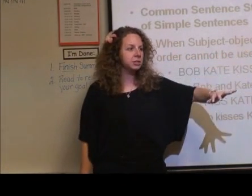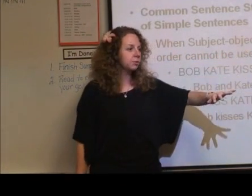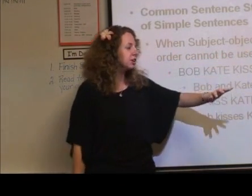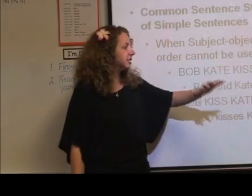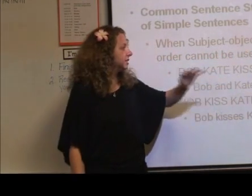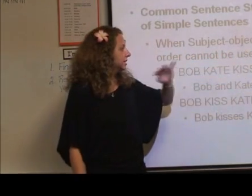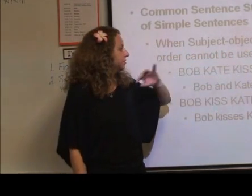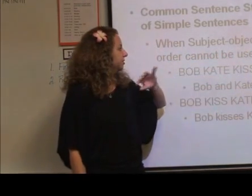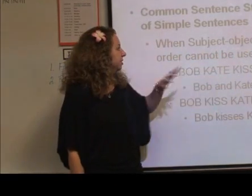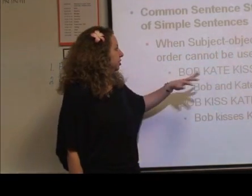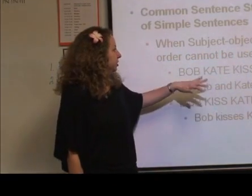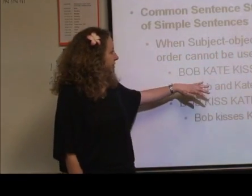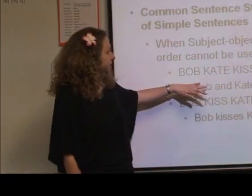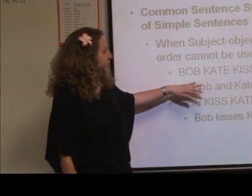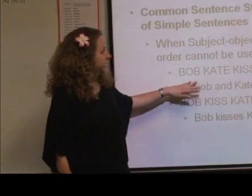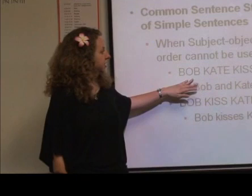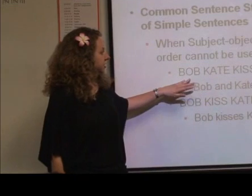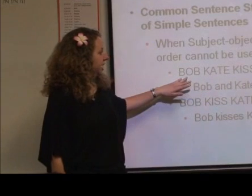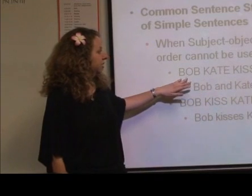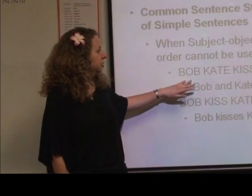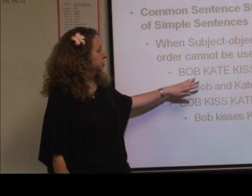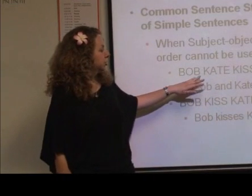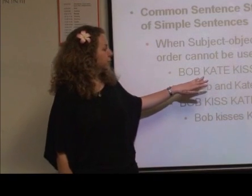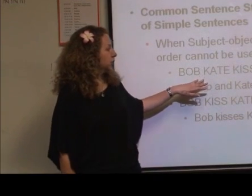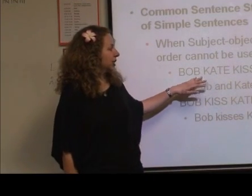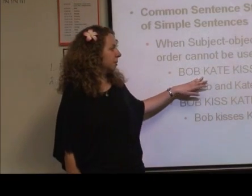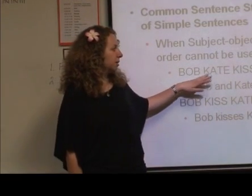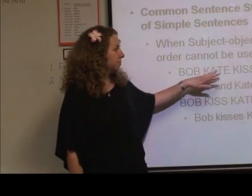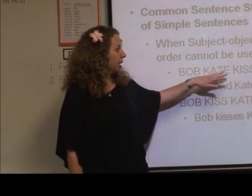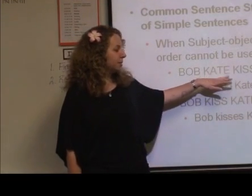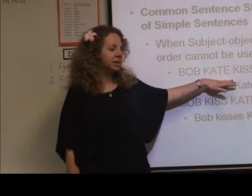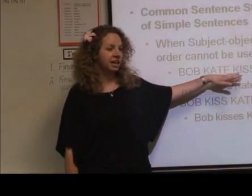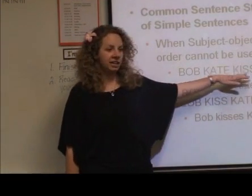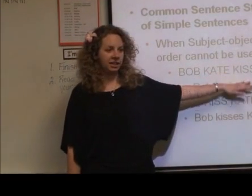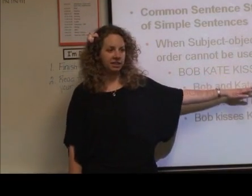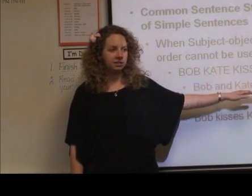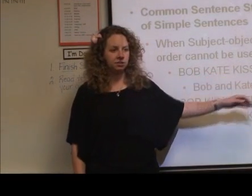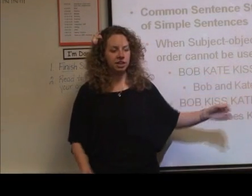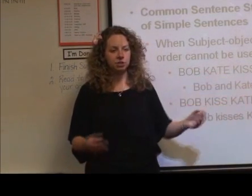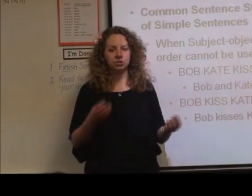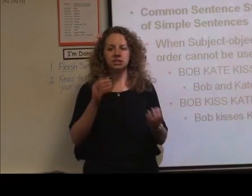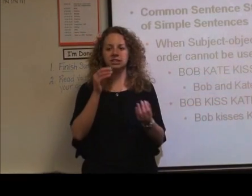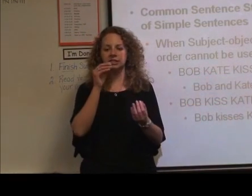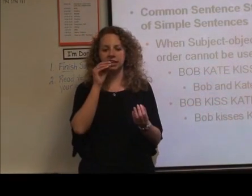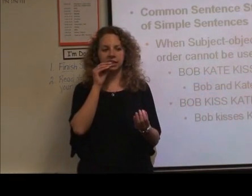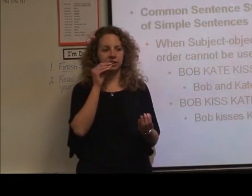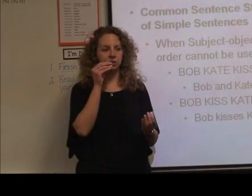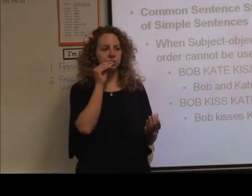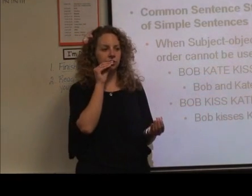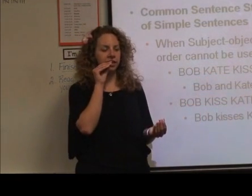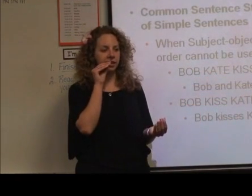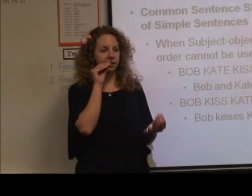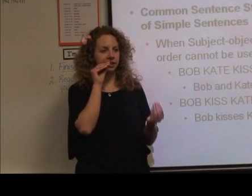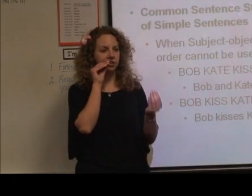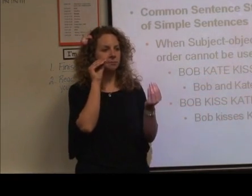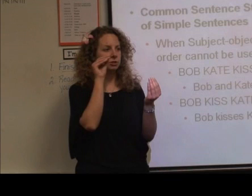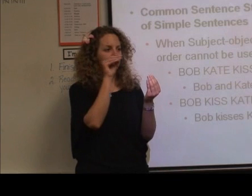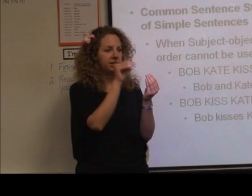this works is if you have something like this, okay? So if we're talking about Bob and Kate kiss, okay, so this is the sign kiss. So you can do it here, like on your lips, and go